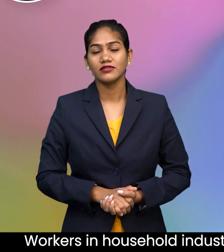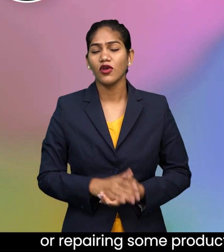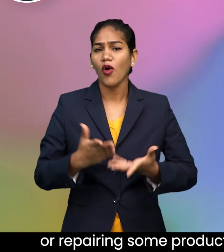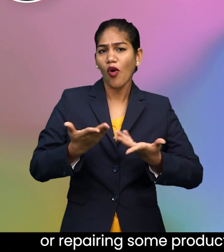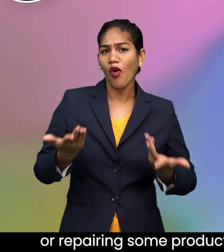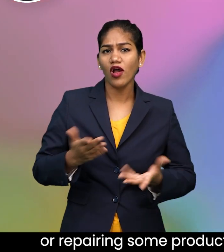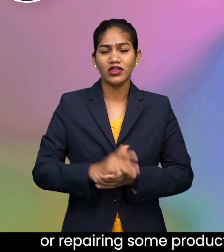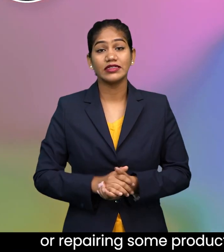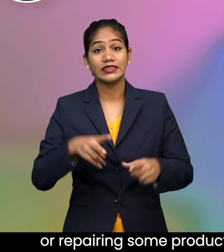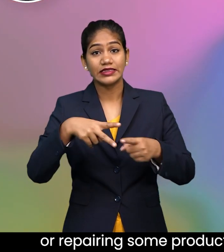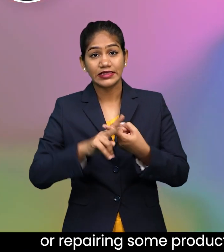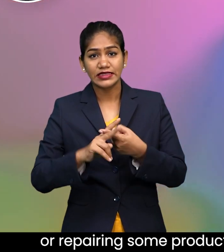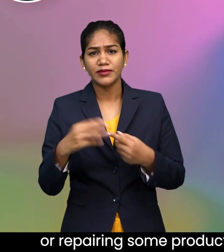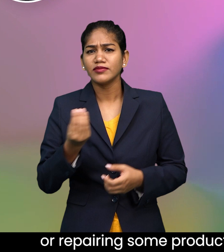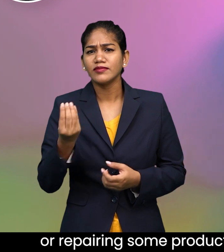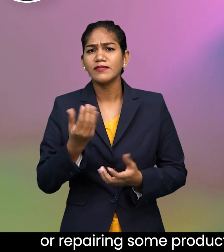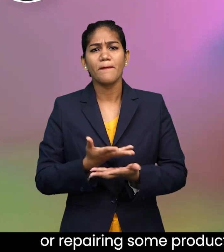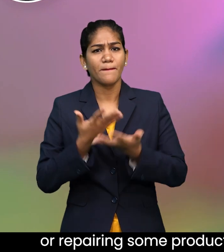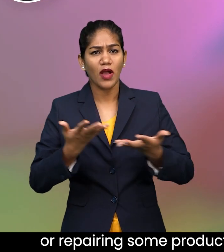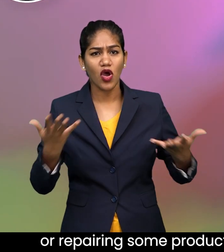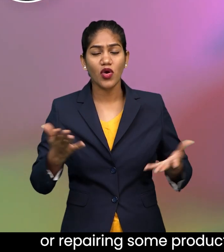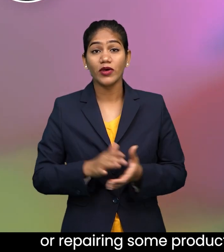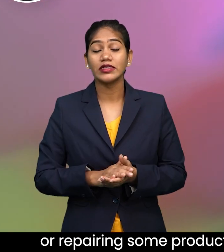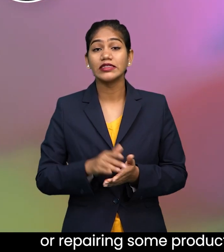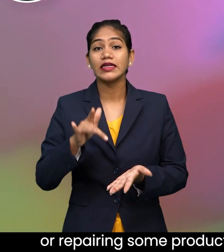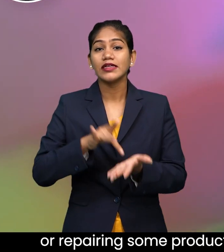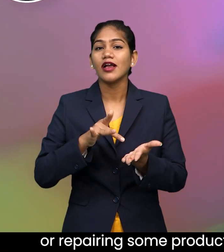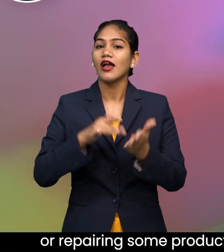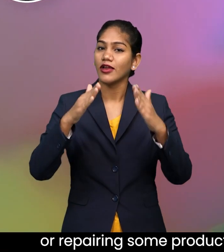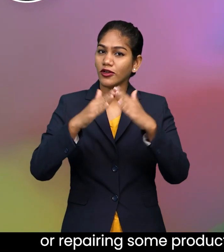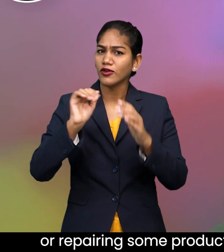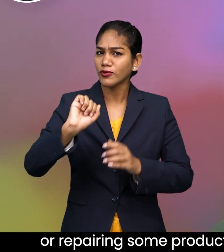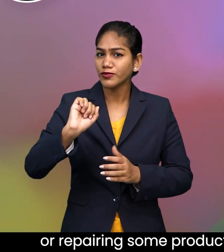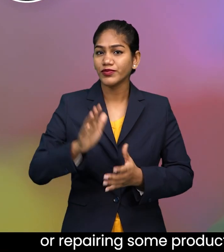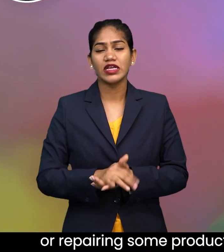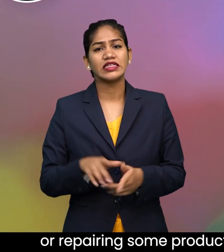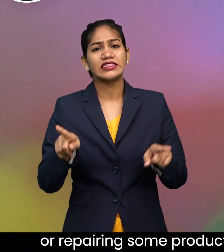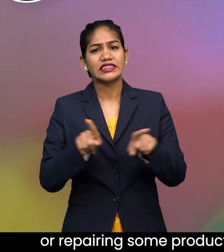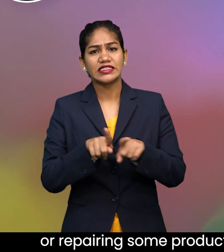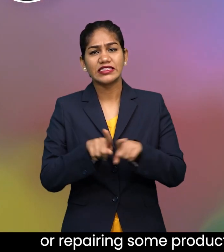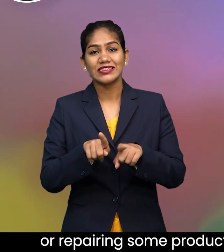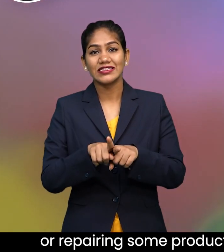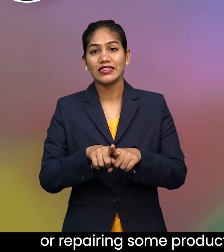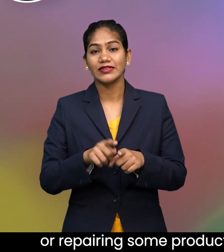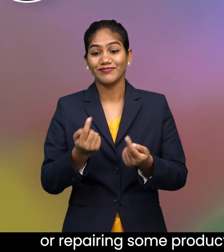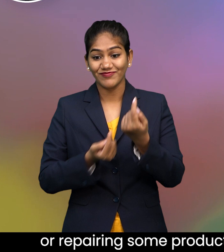or repairing some products at home, such as dehusking of paddy,